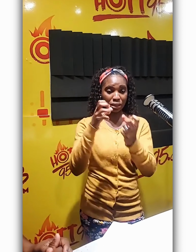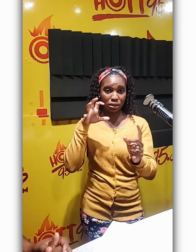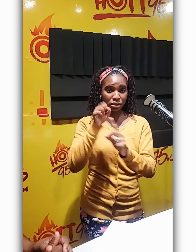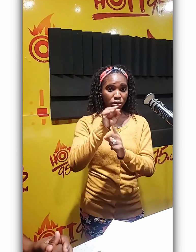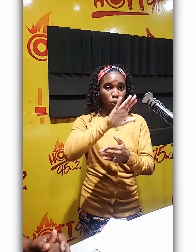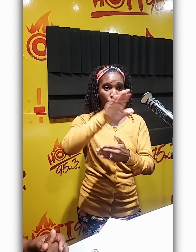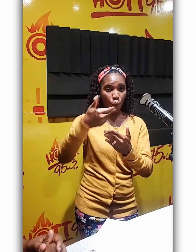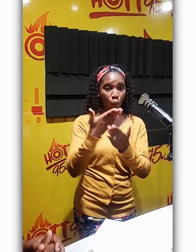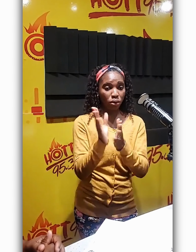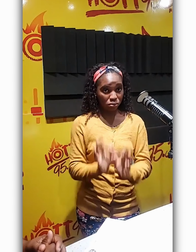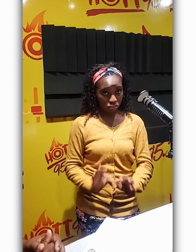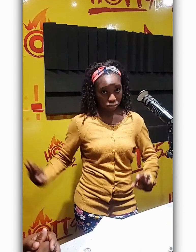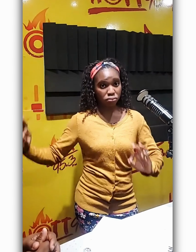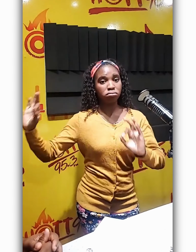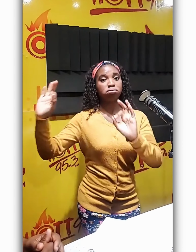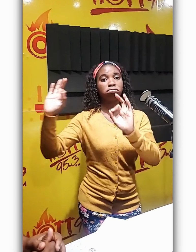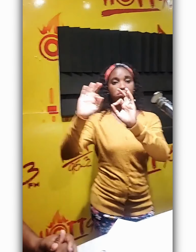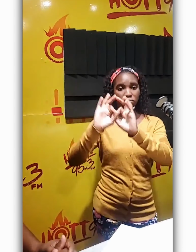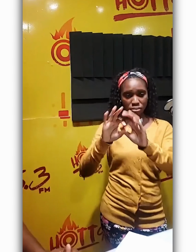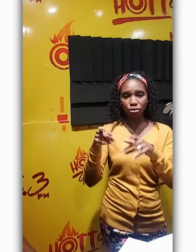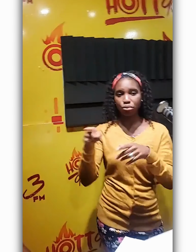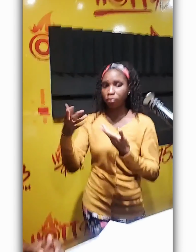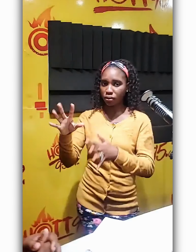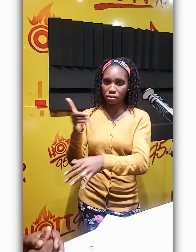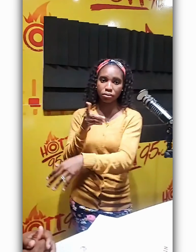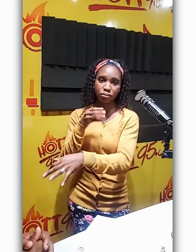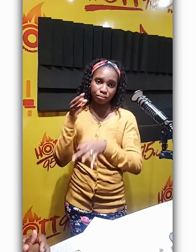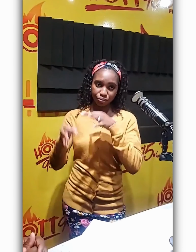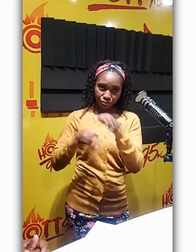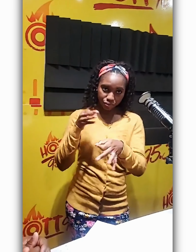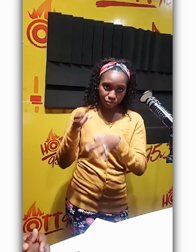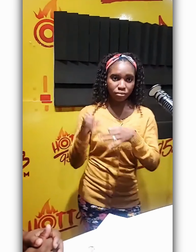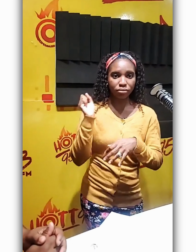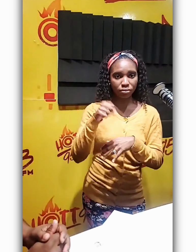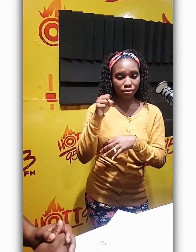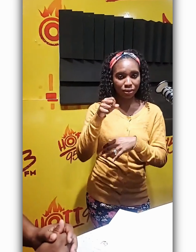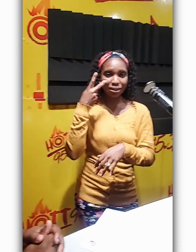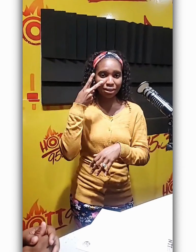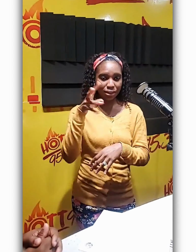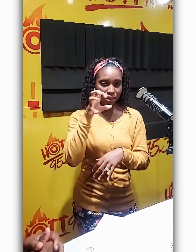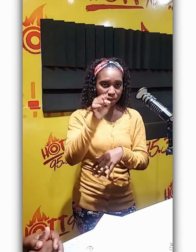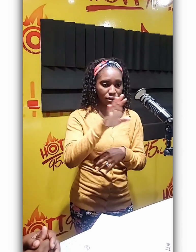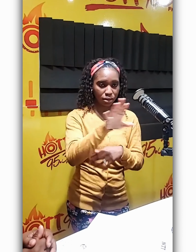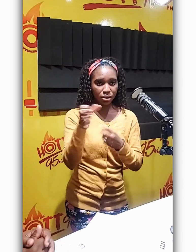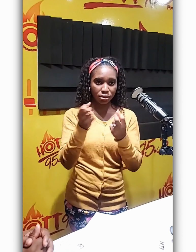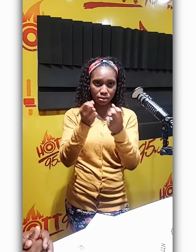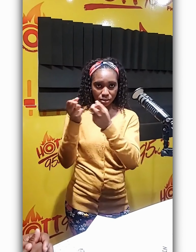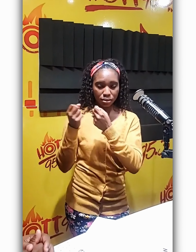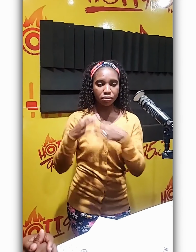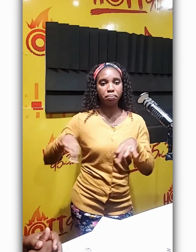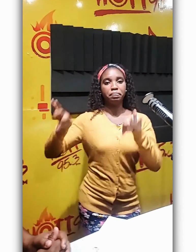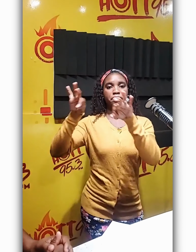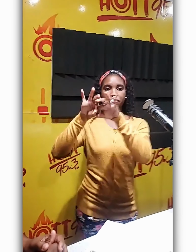is far different. So capturing these signs. Thanks for answering that question. My next thing is, I heard you work on